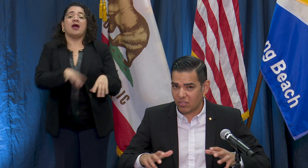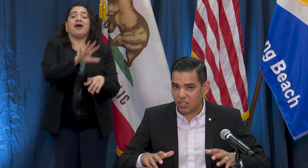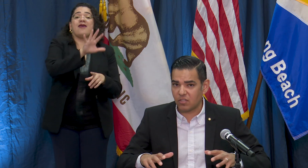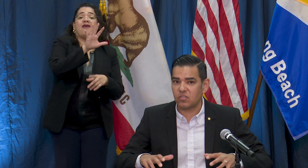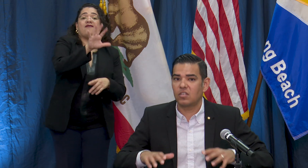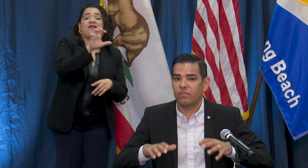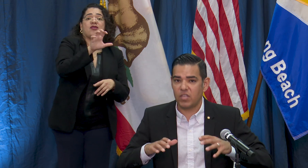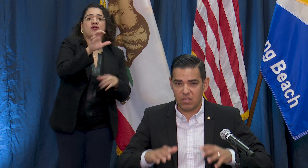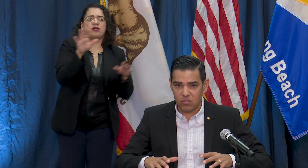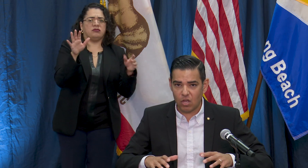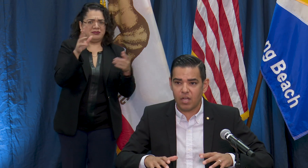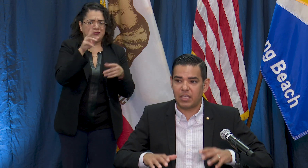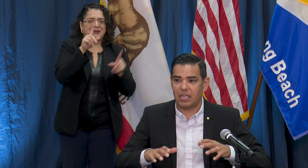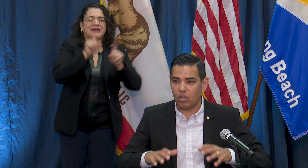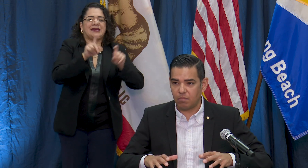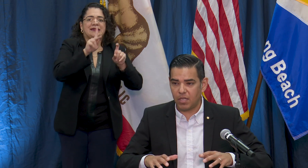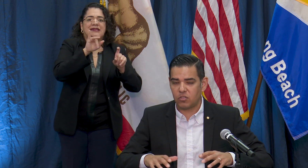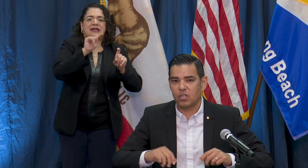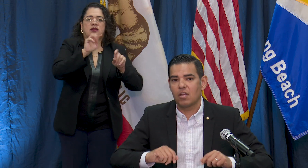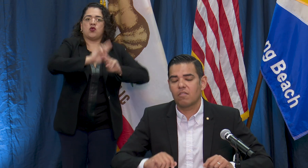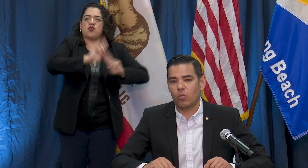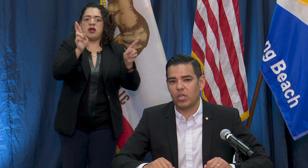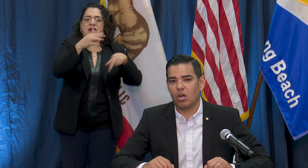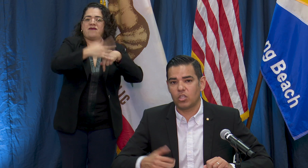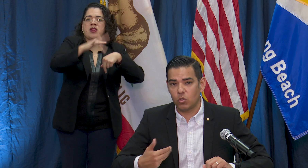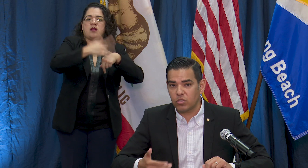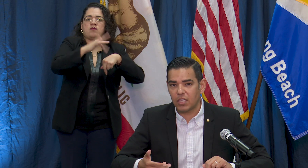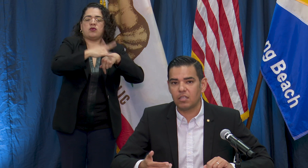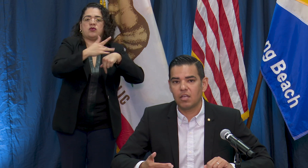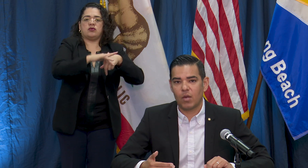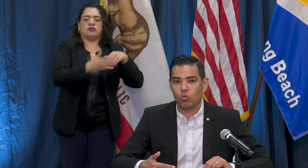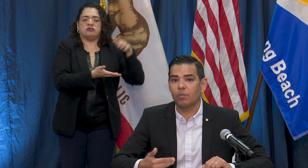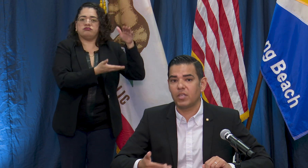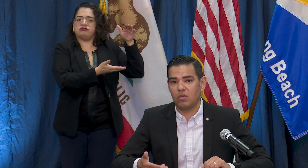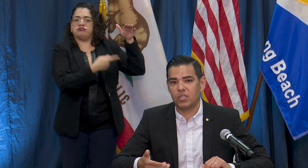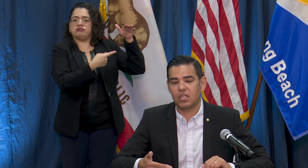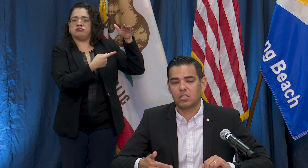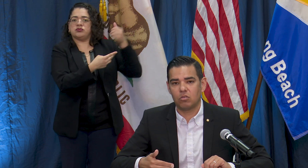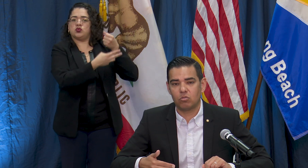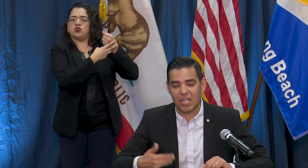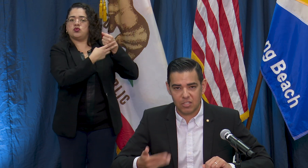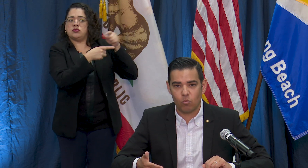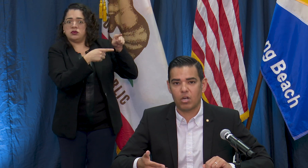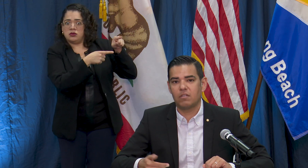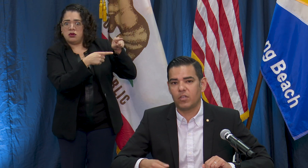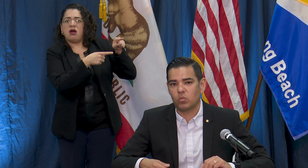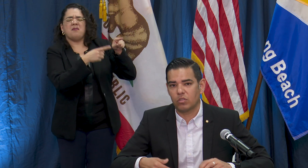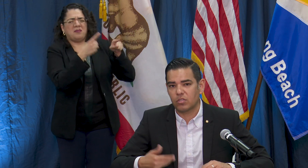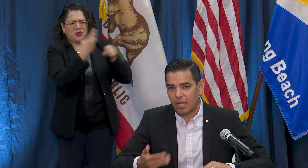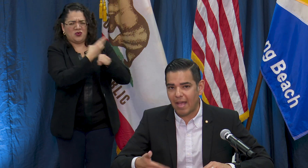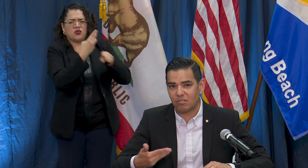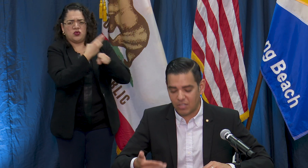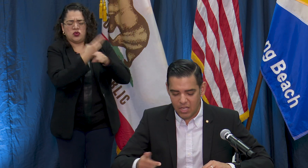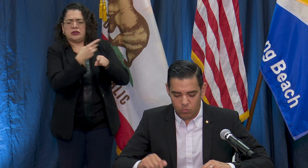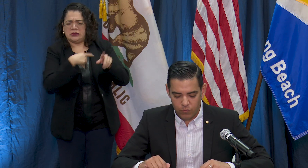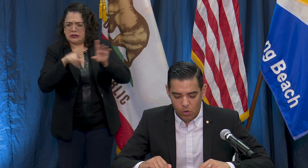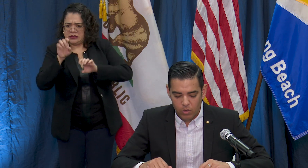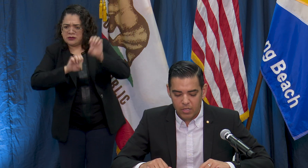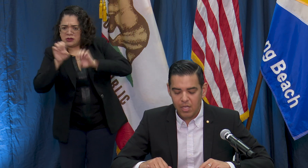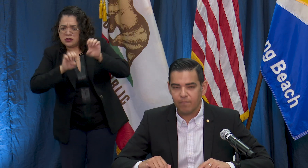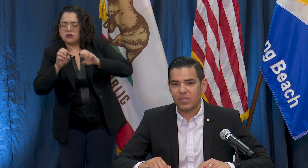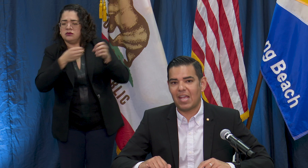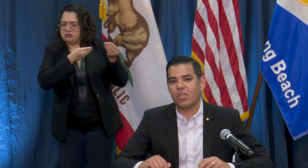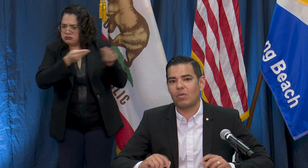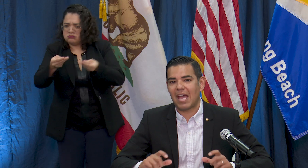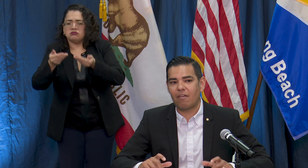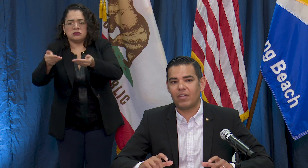full test kits in stock in Long Beach that we are using and will be using to test more individuals as the days move